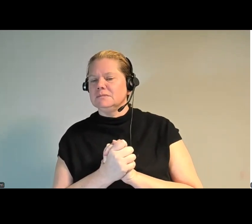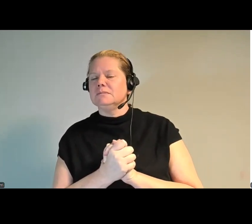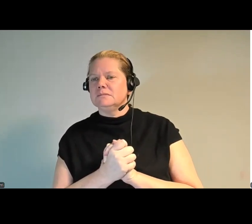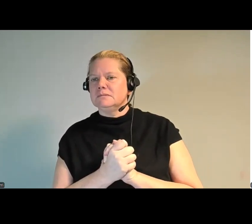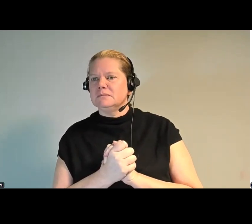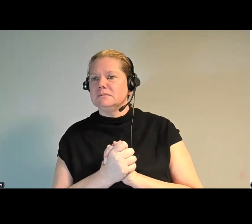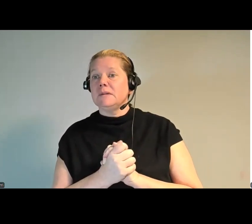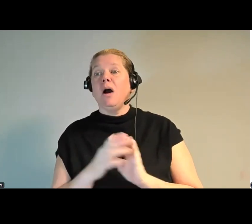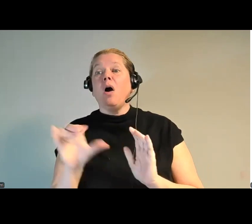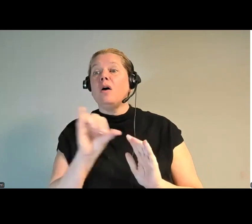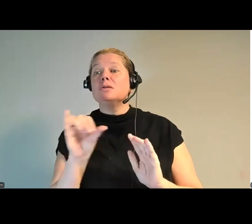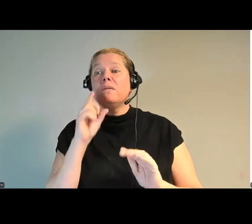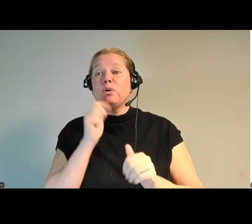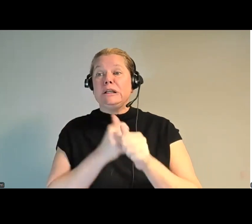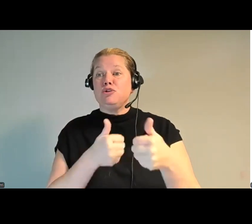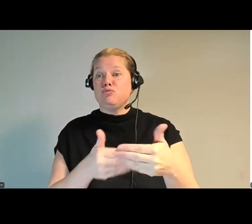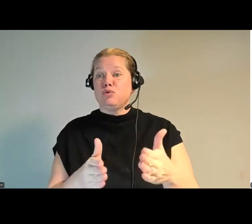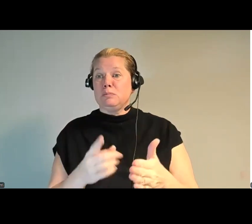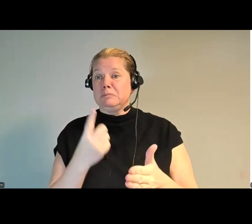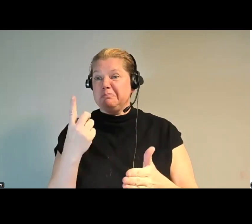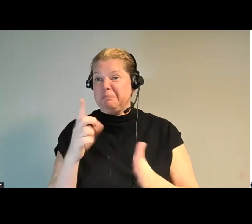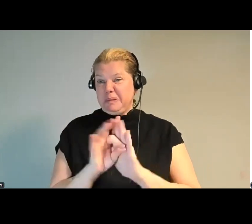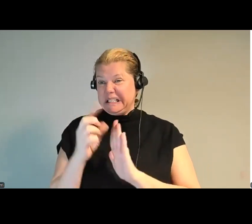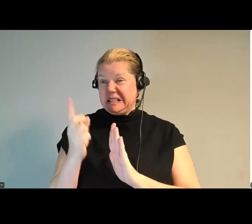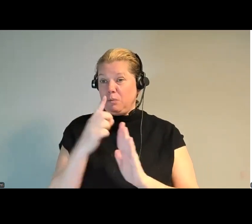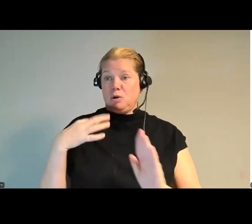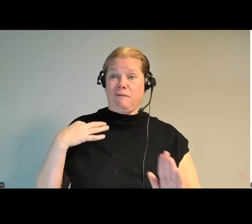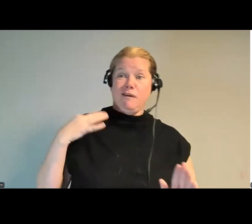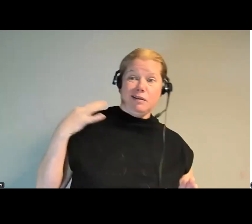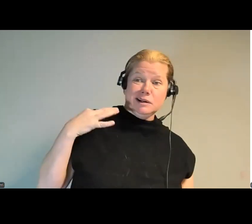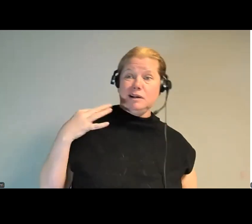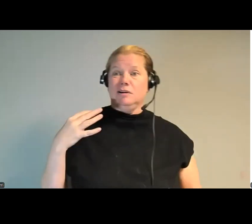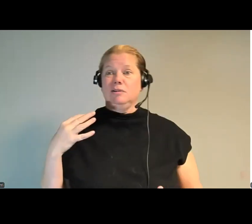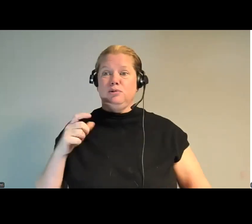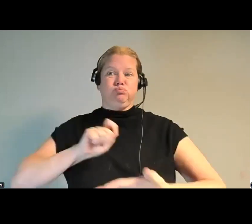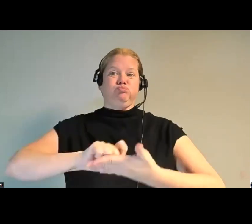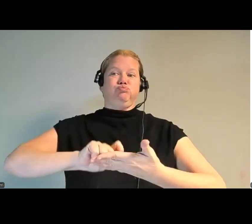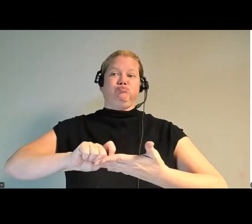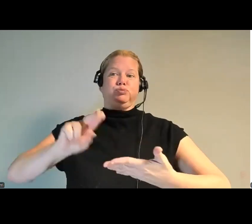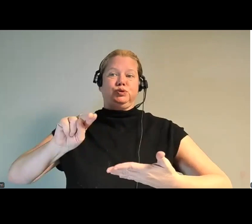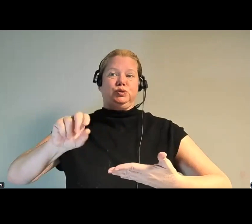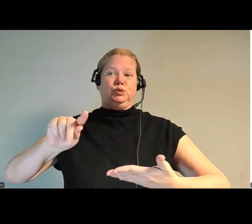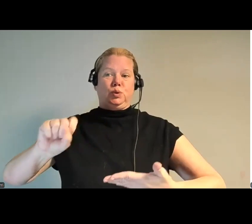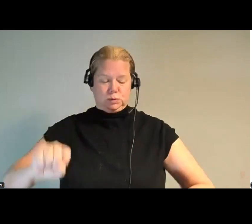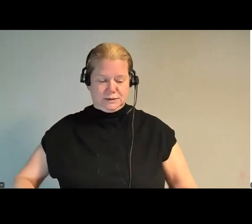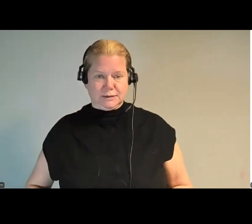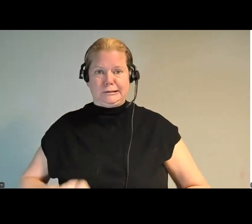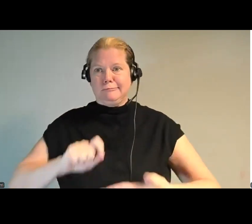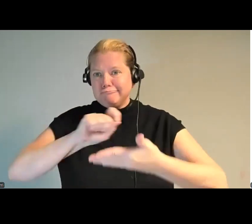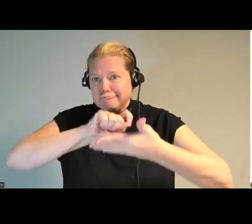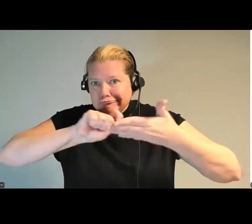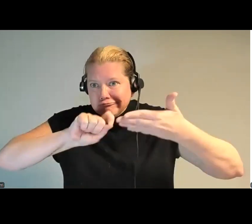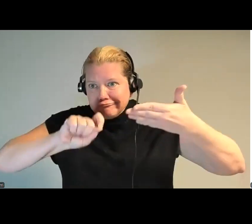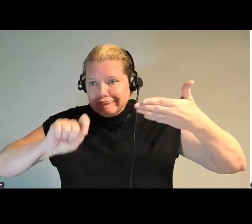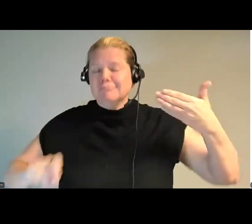breakout rooms, be designated or volunteer to take notes, high-level notes about what's discussed,